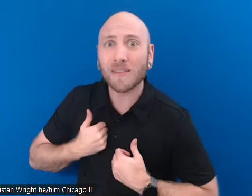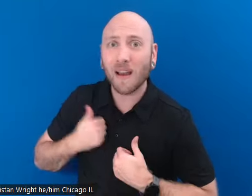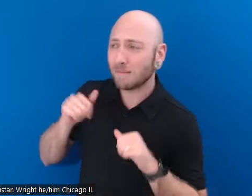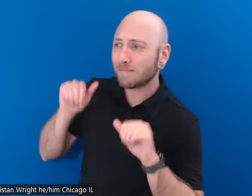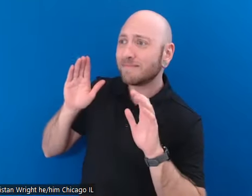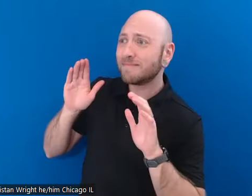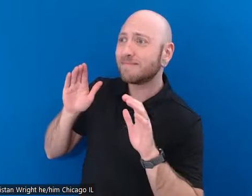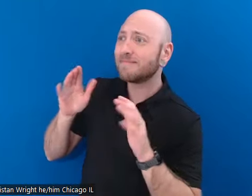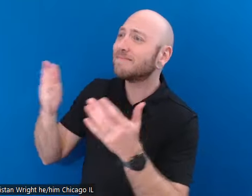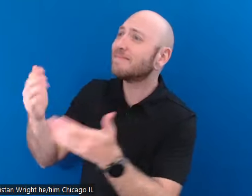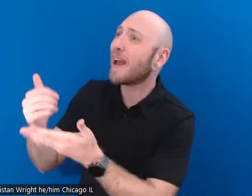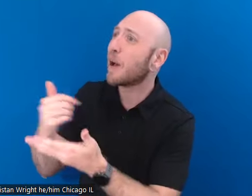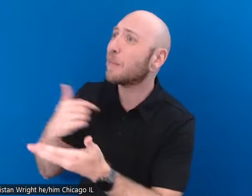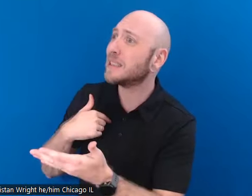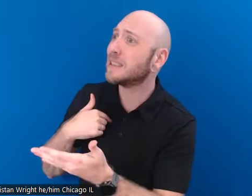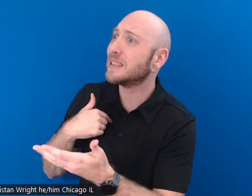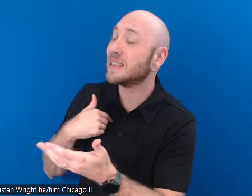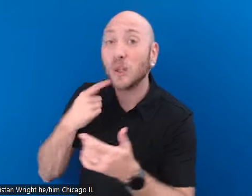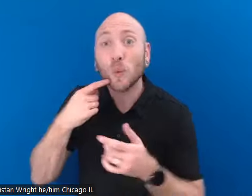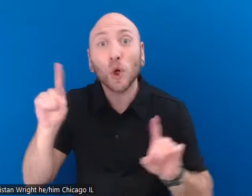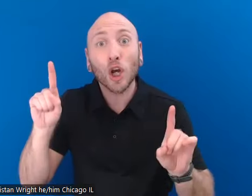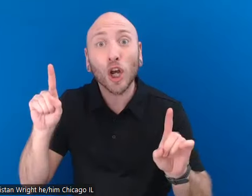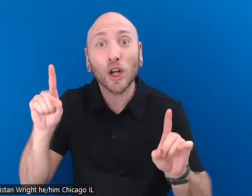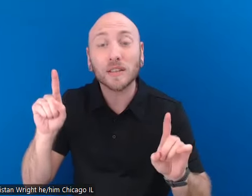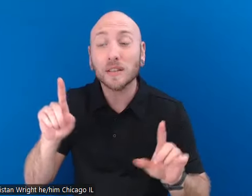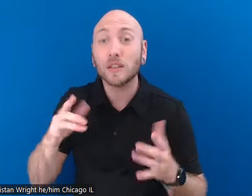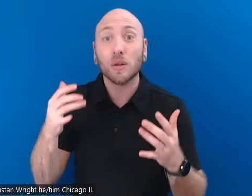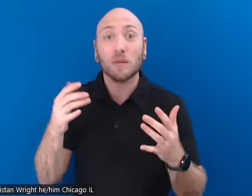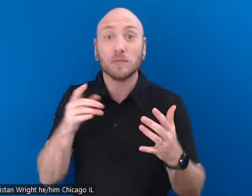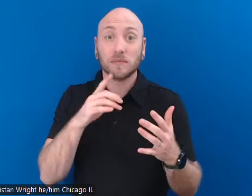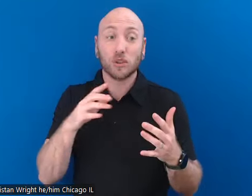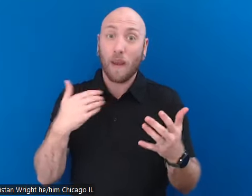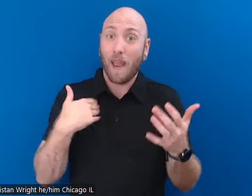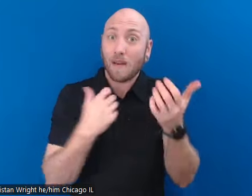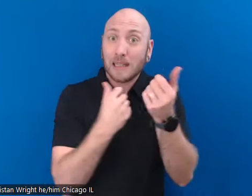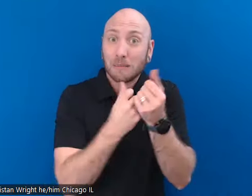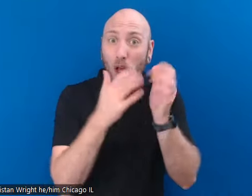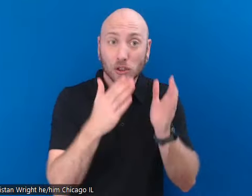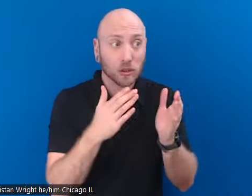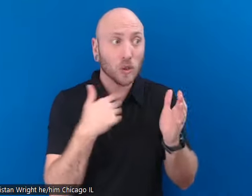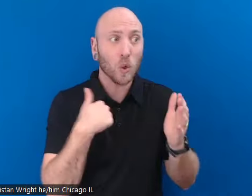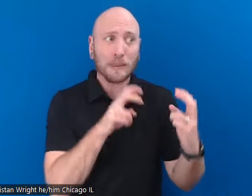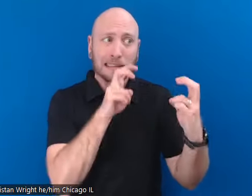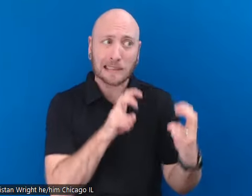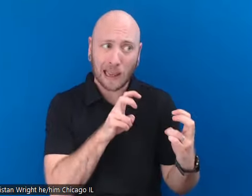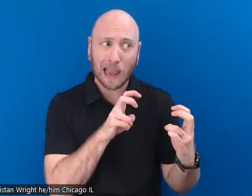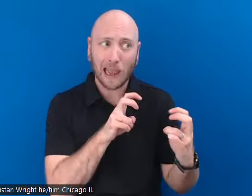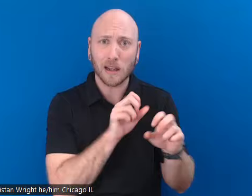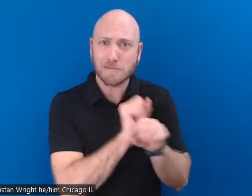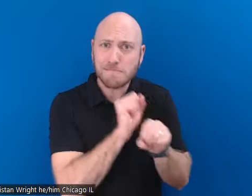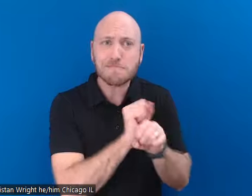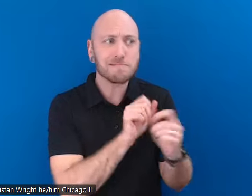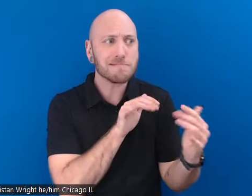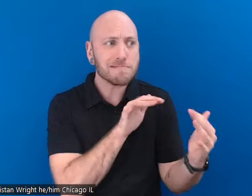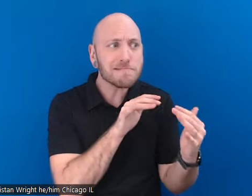and it worked for me. Having a sponsor worked for me. I worked the steps, and eventually now I've taken other men through